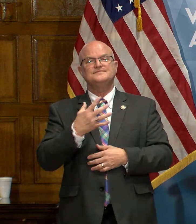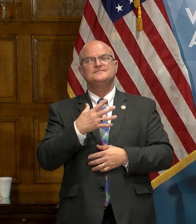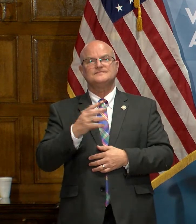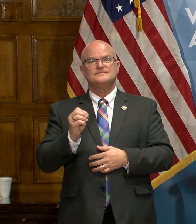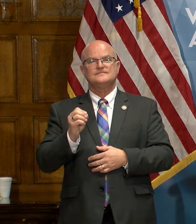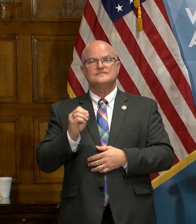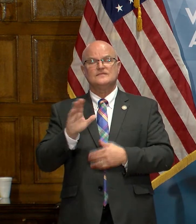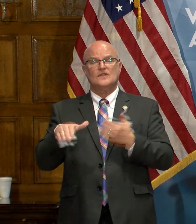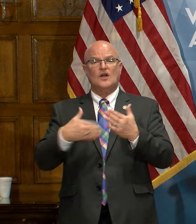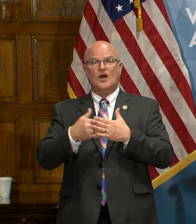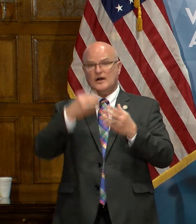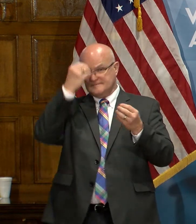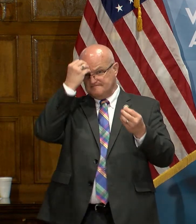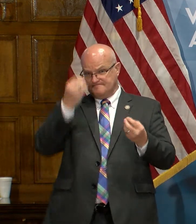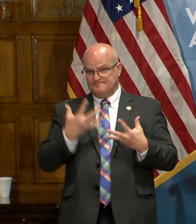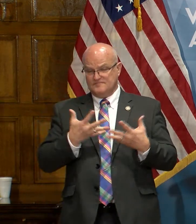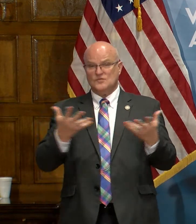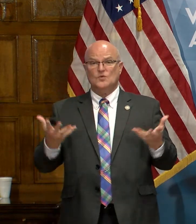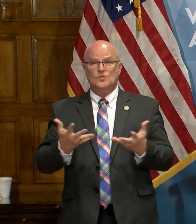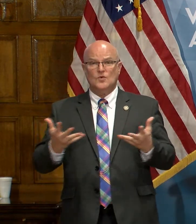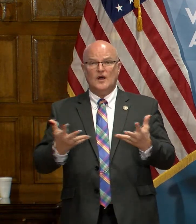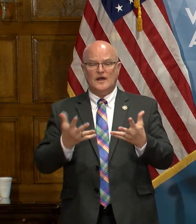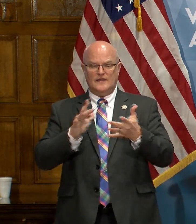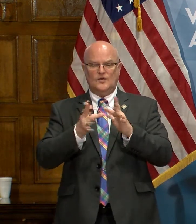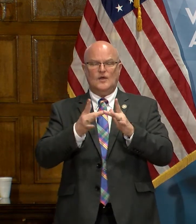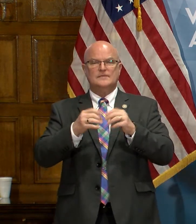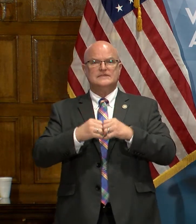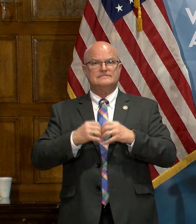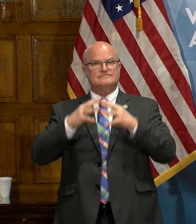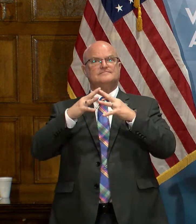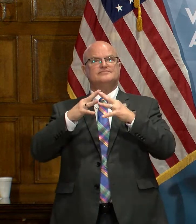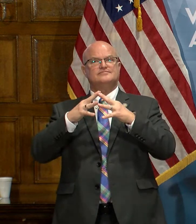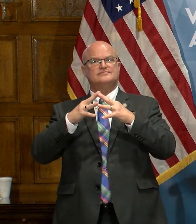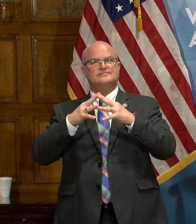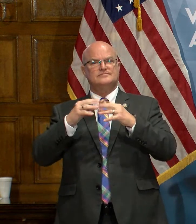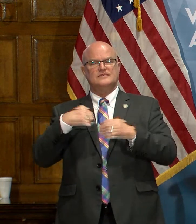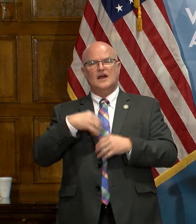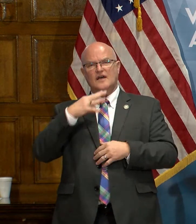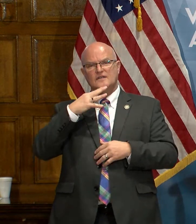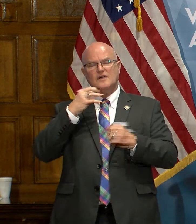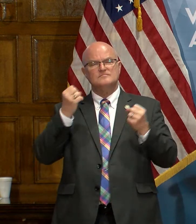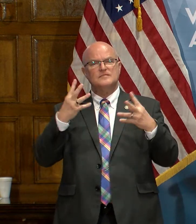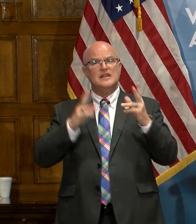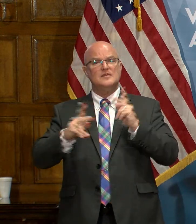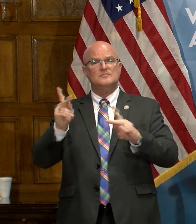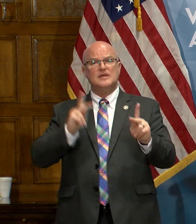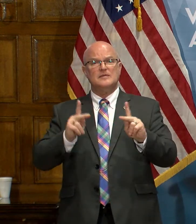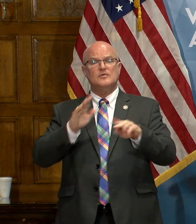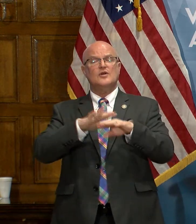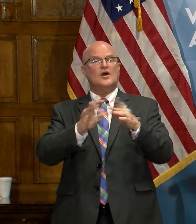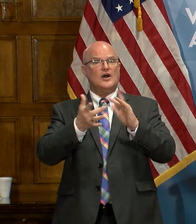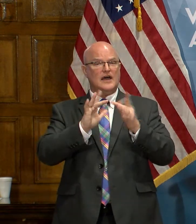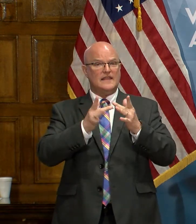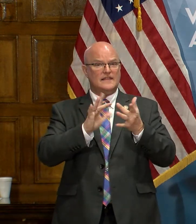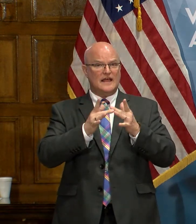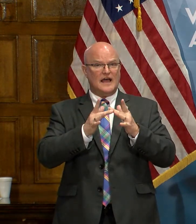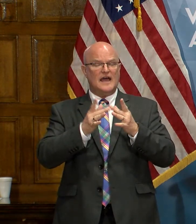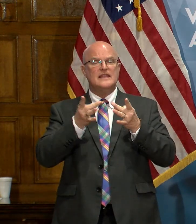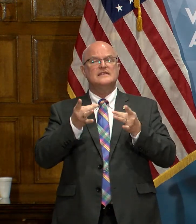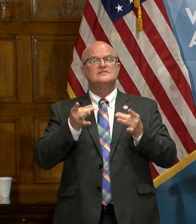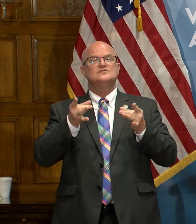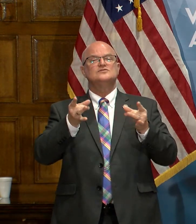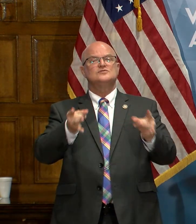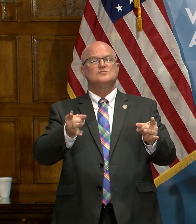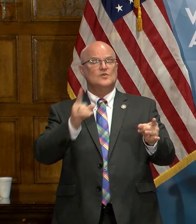and all indications are that the website is up. I've talked to a lot of people that have gone online. It's been a